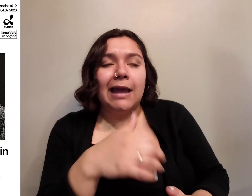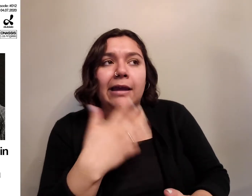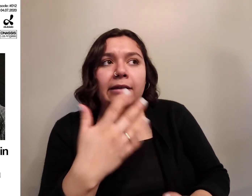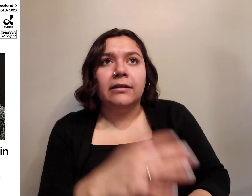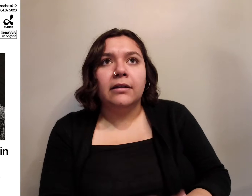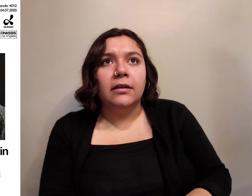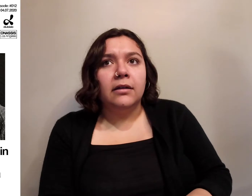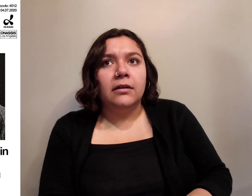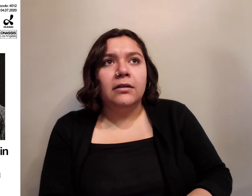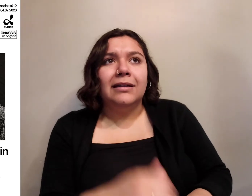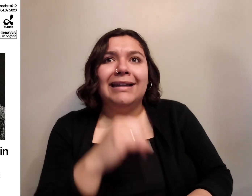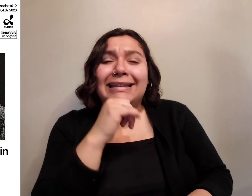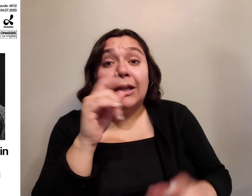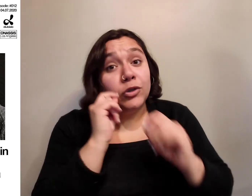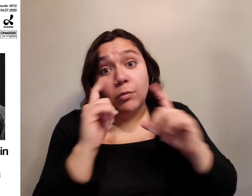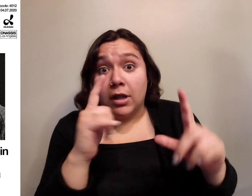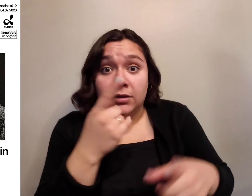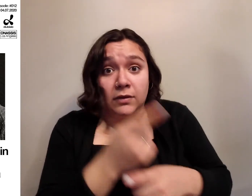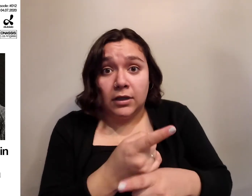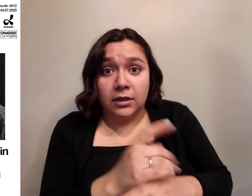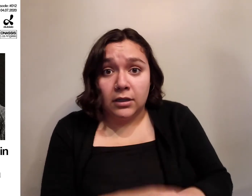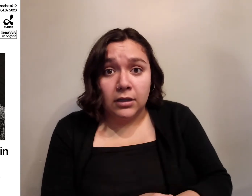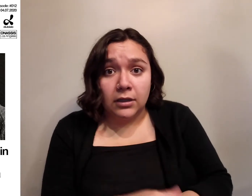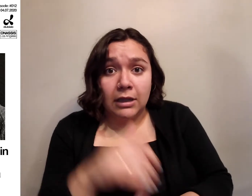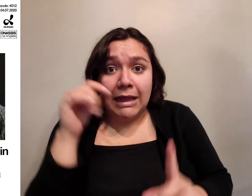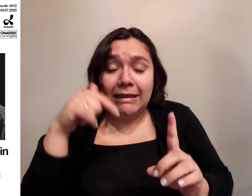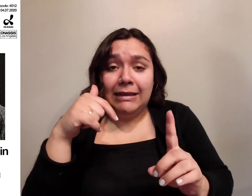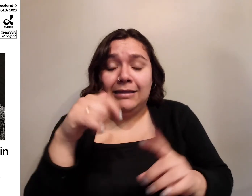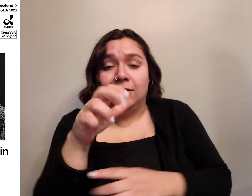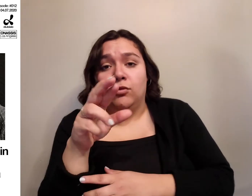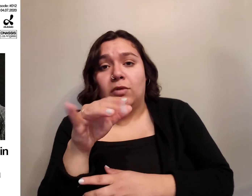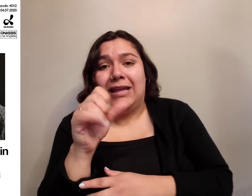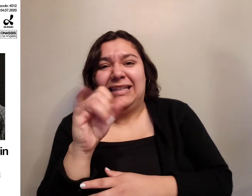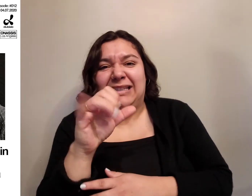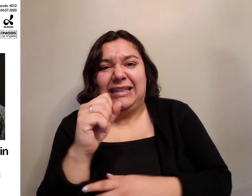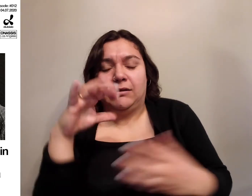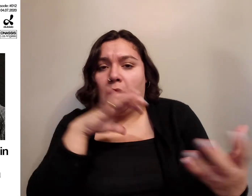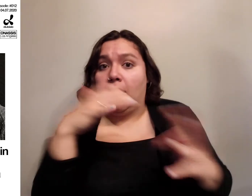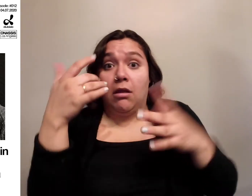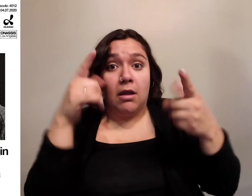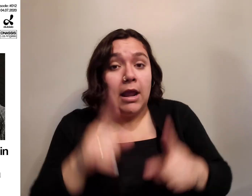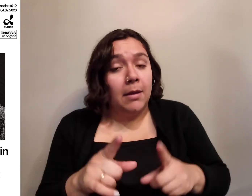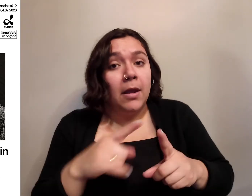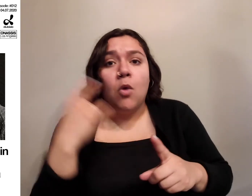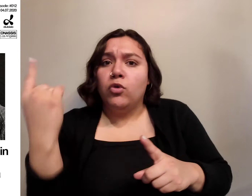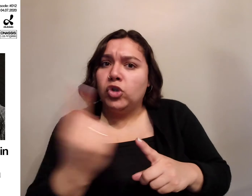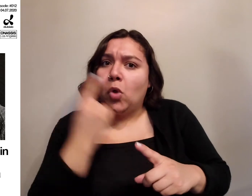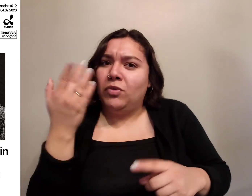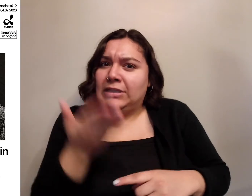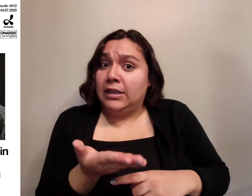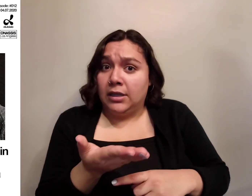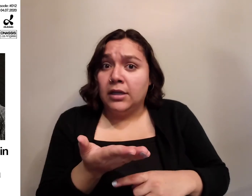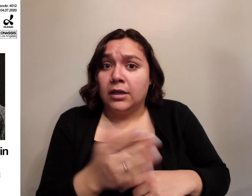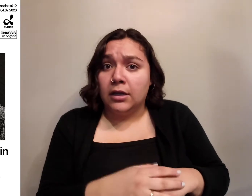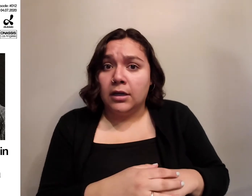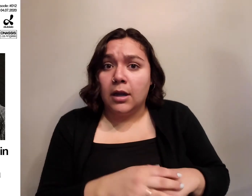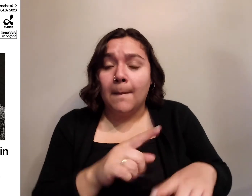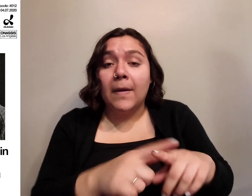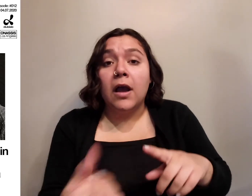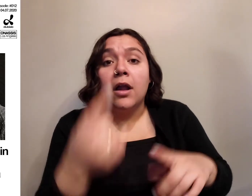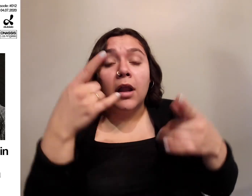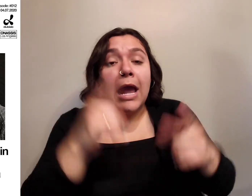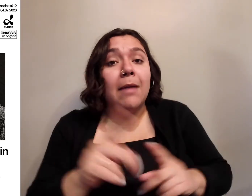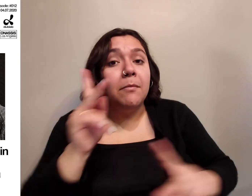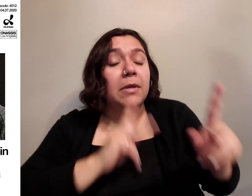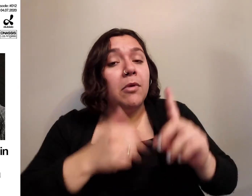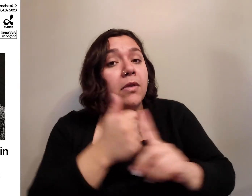imagine, at all as a surprise. This crisis, in a way, was always there, and in a sense, when